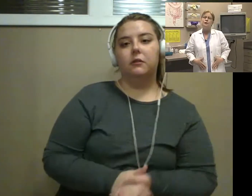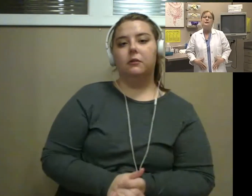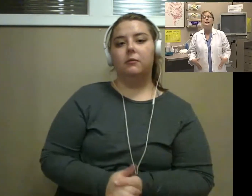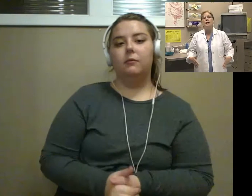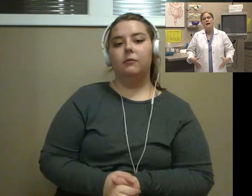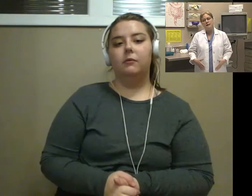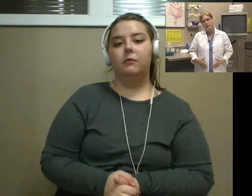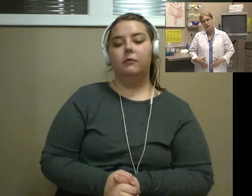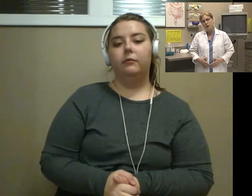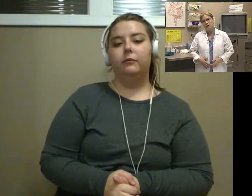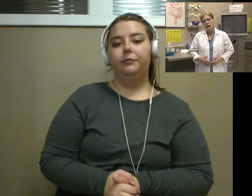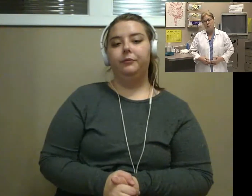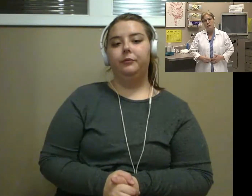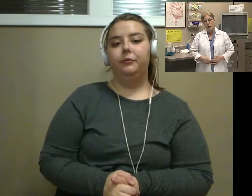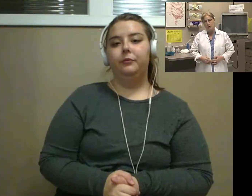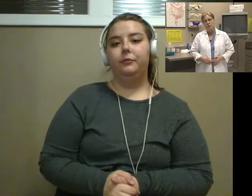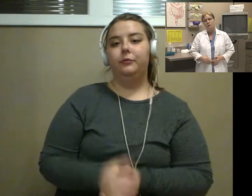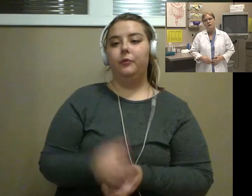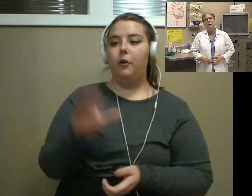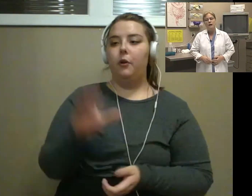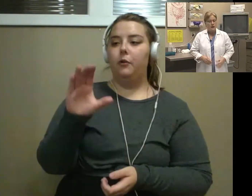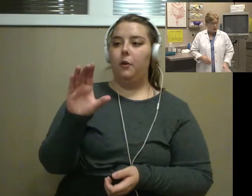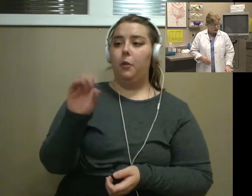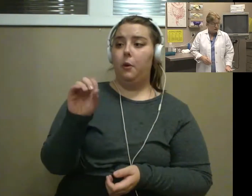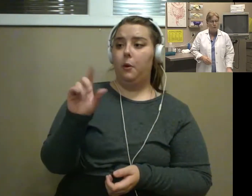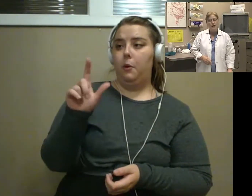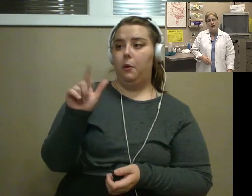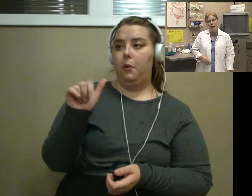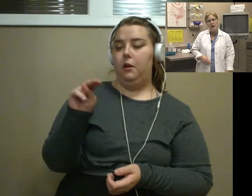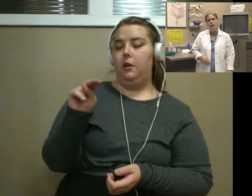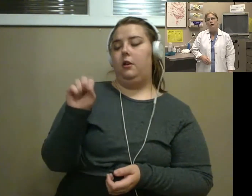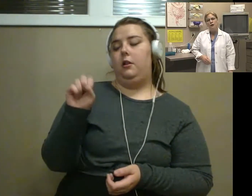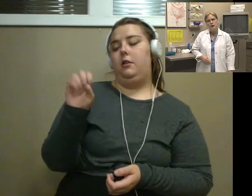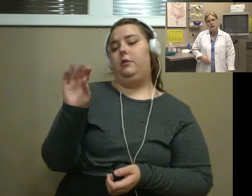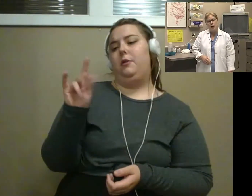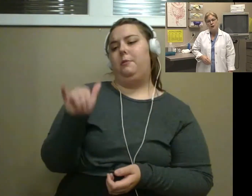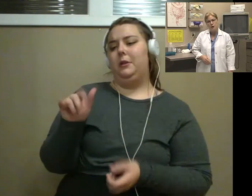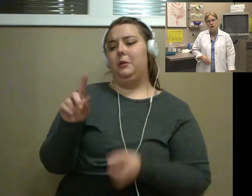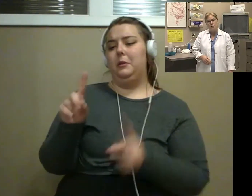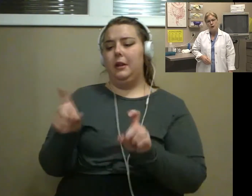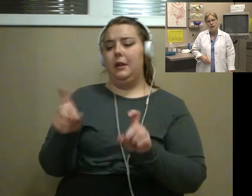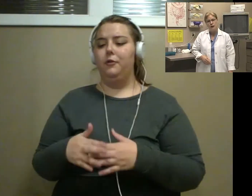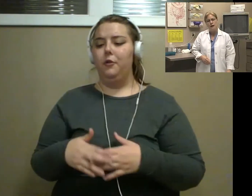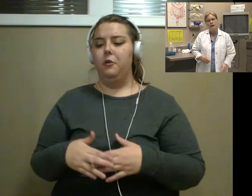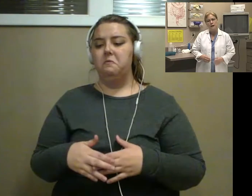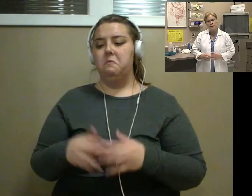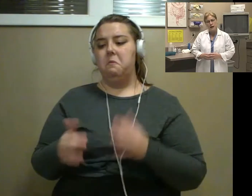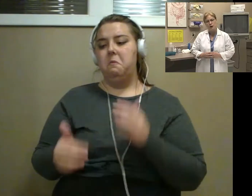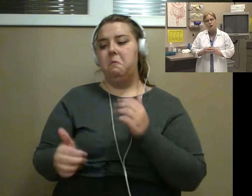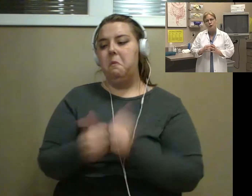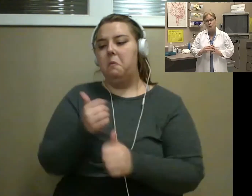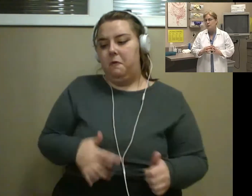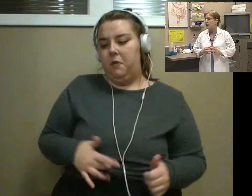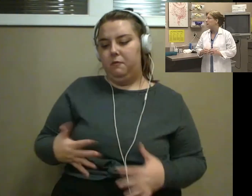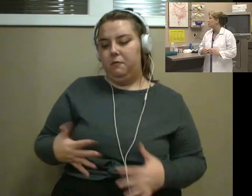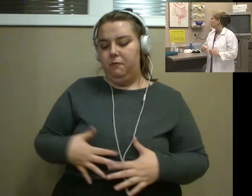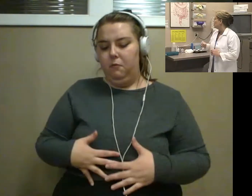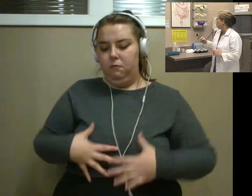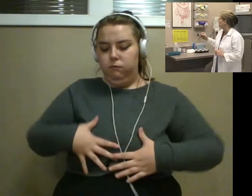of fullness as if they're going to have a bowel movement. This is from the air that the doctor is putting in. He needs air